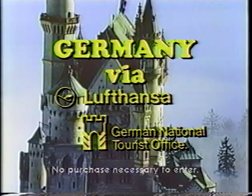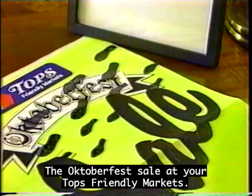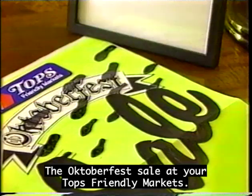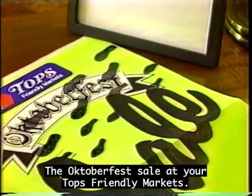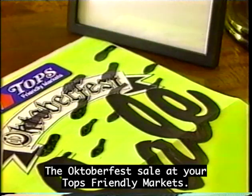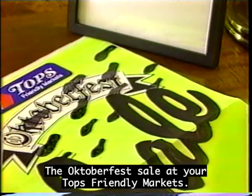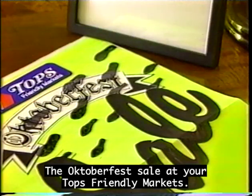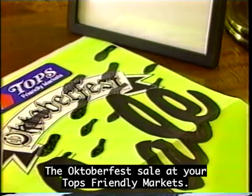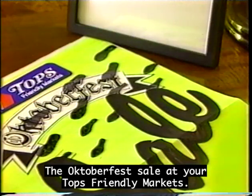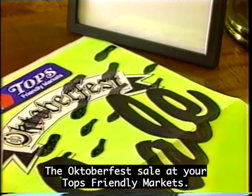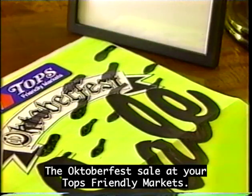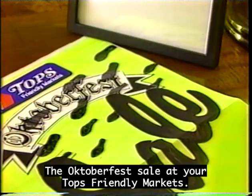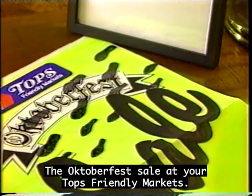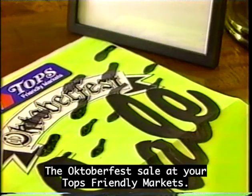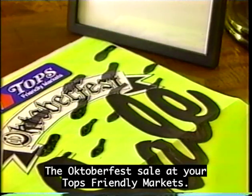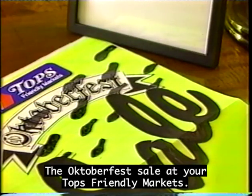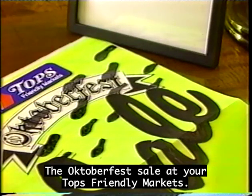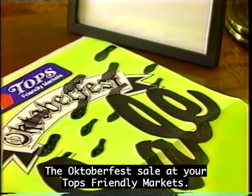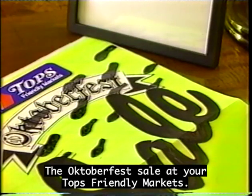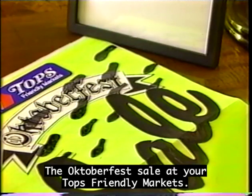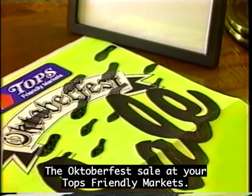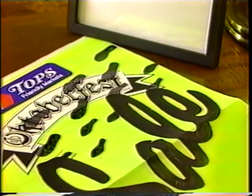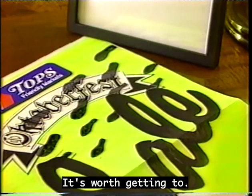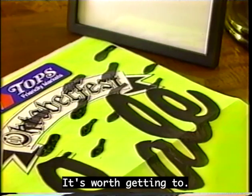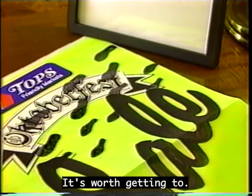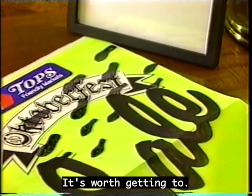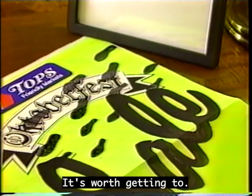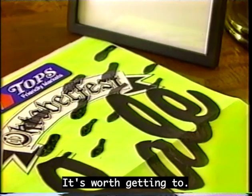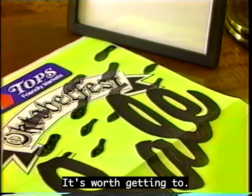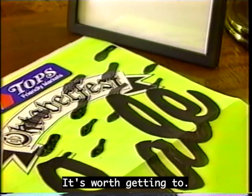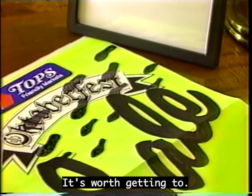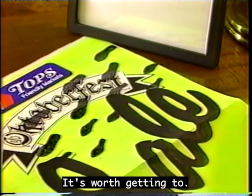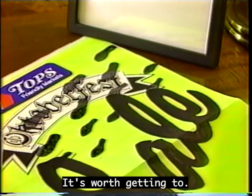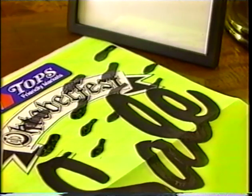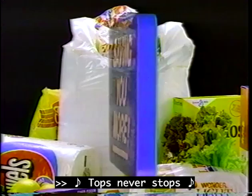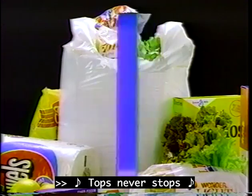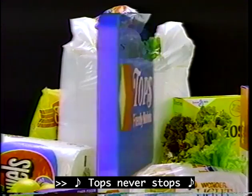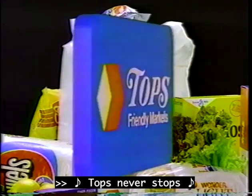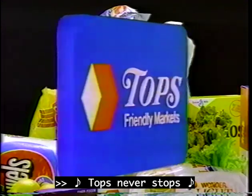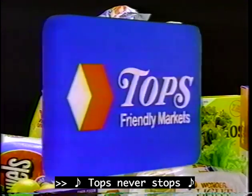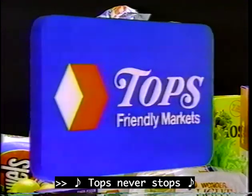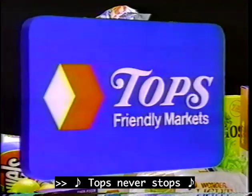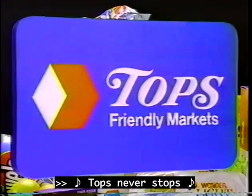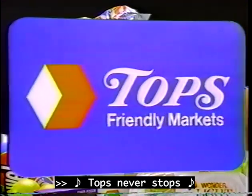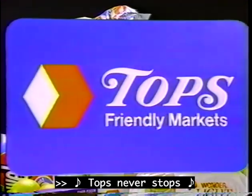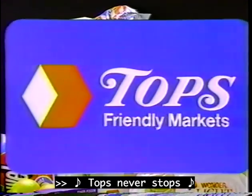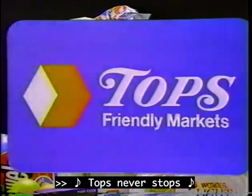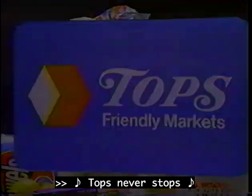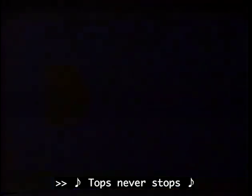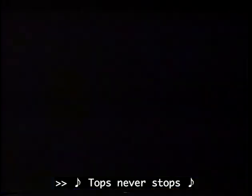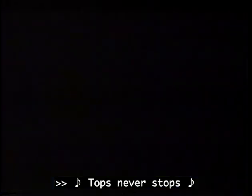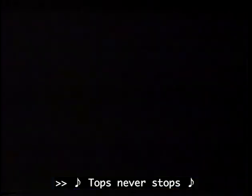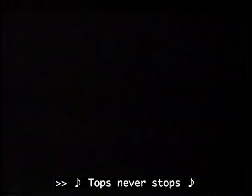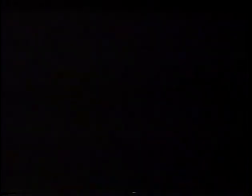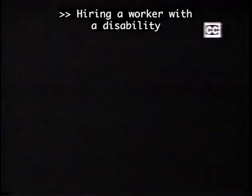store. The Oktoberfest sale at your Tops Friendly Markets. It's worth getting to. Tops never